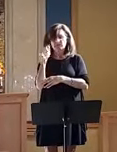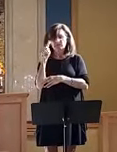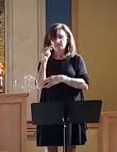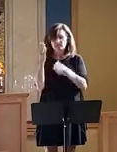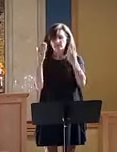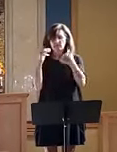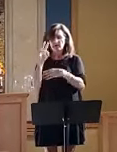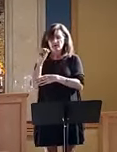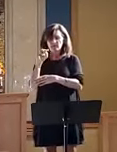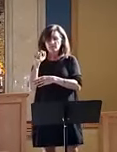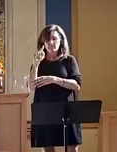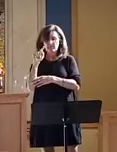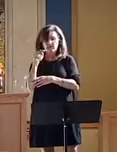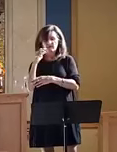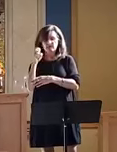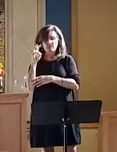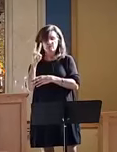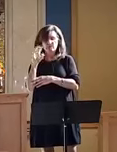Matthew Spencer,